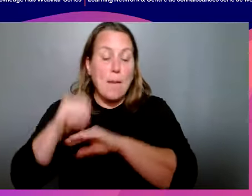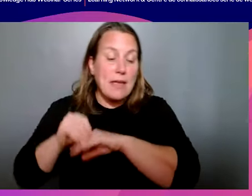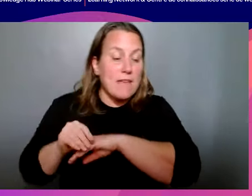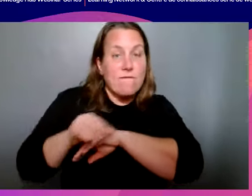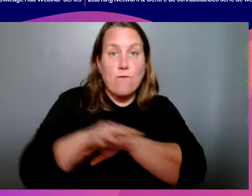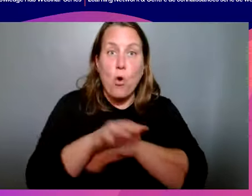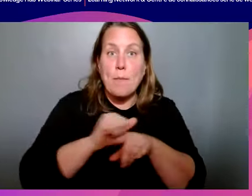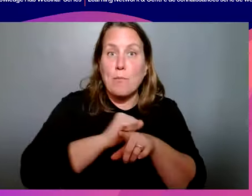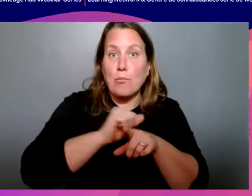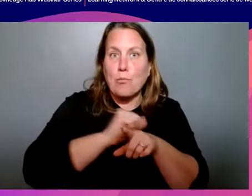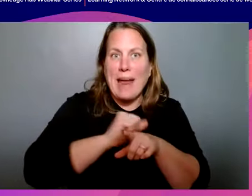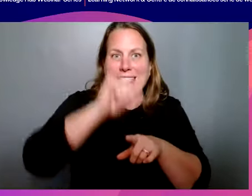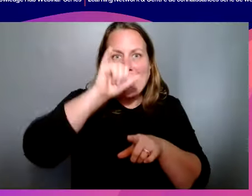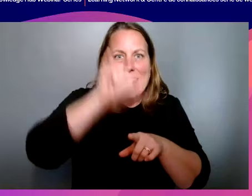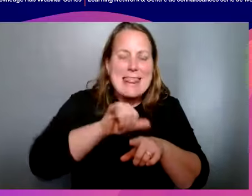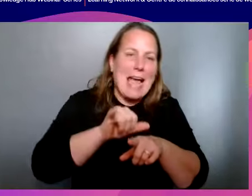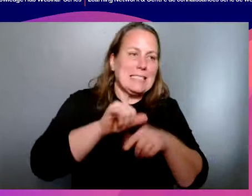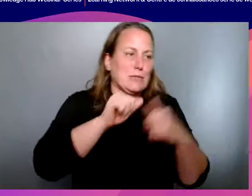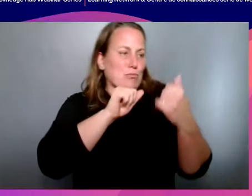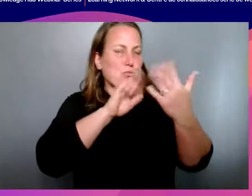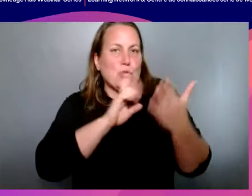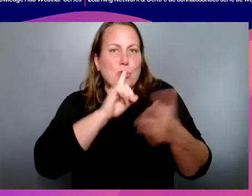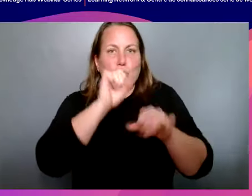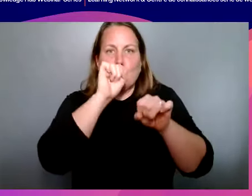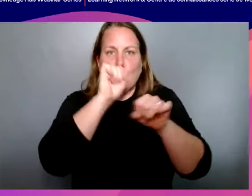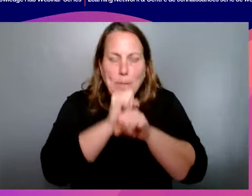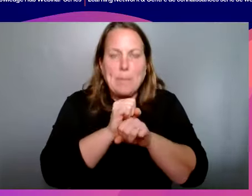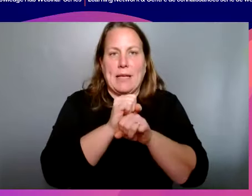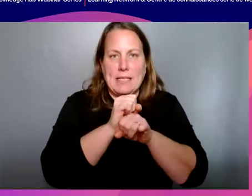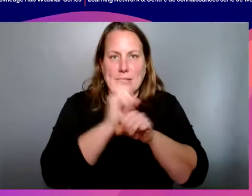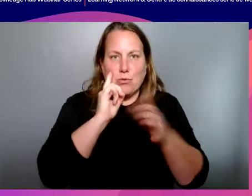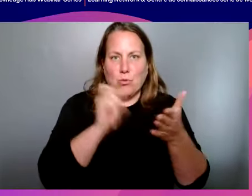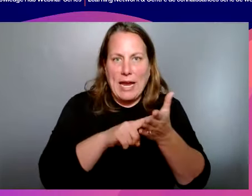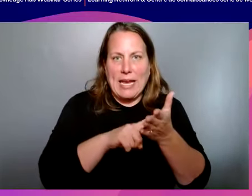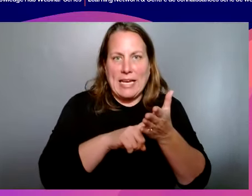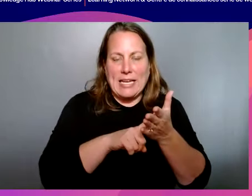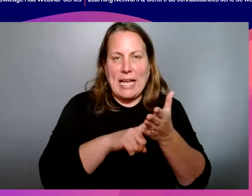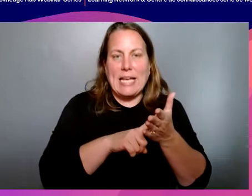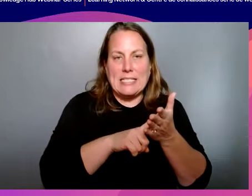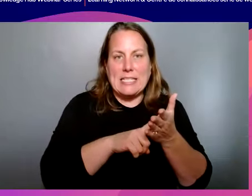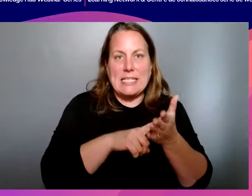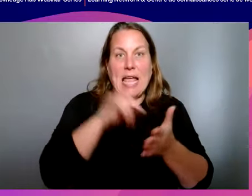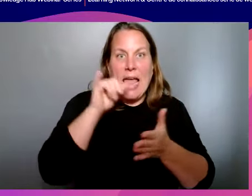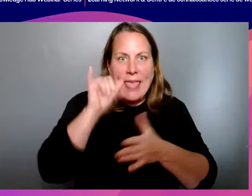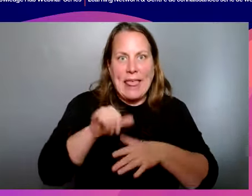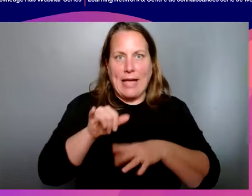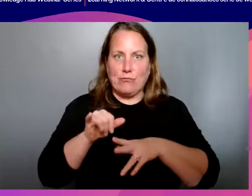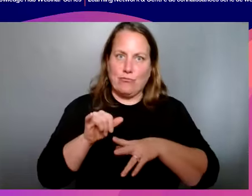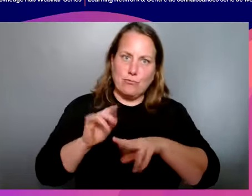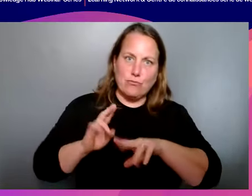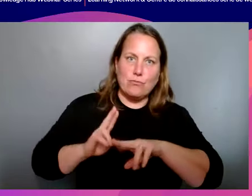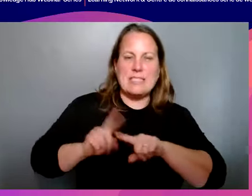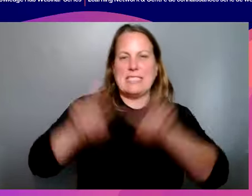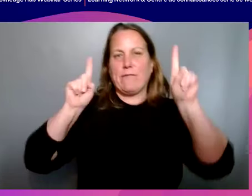that recognizes the unique experiences of trauma within 2S LGBTQIA plus